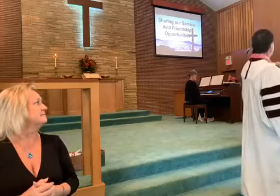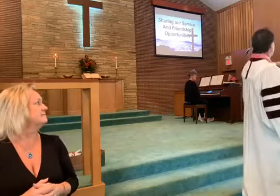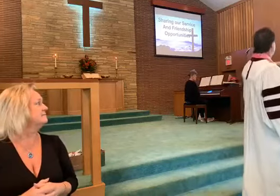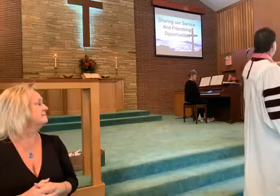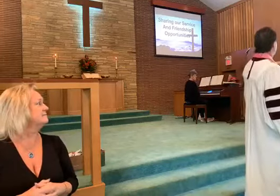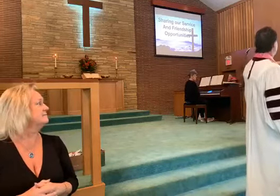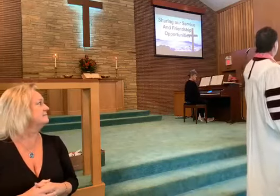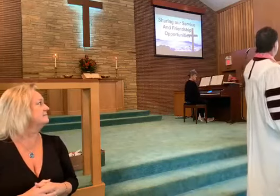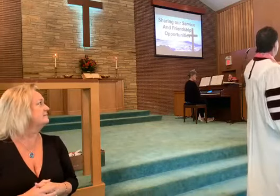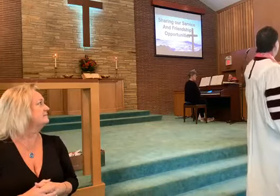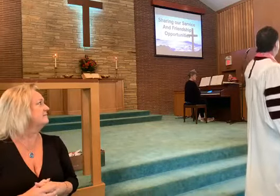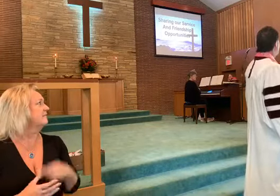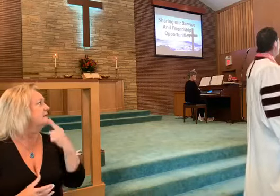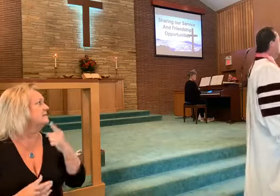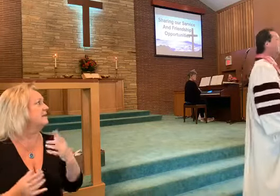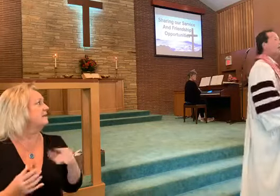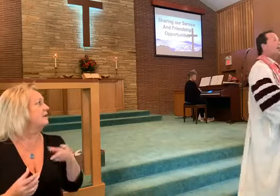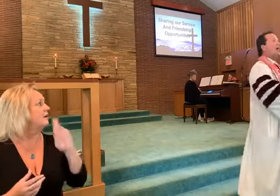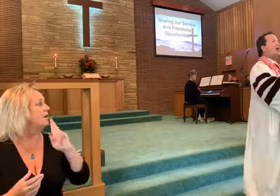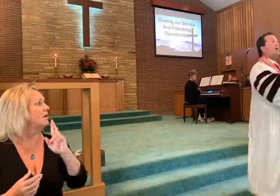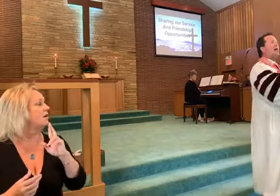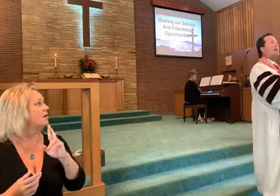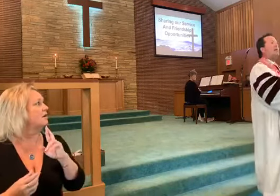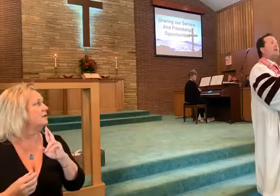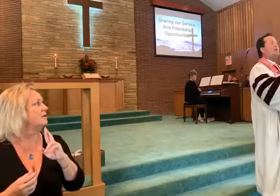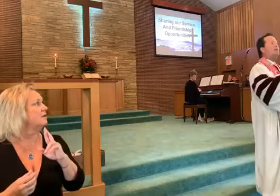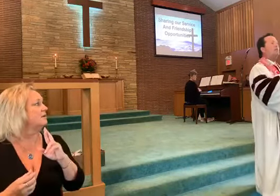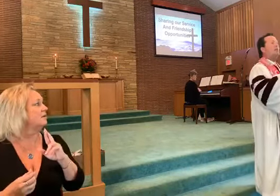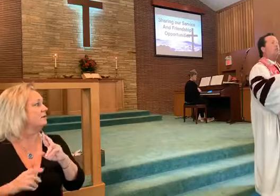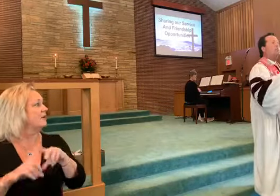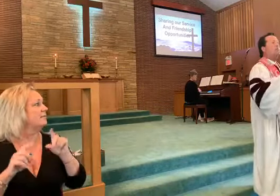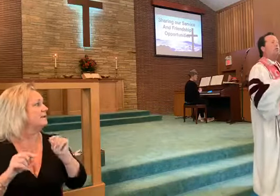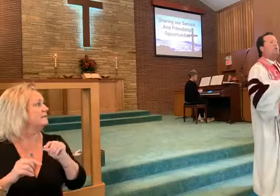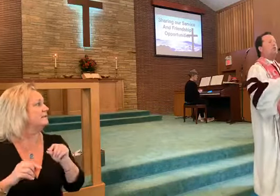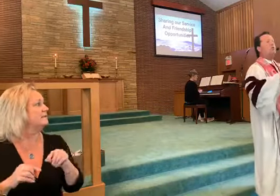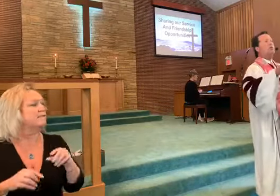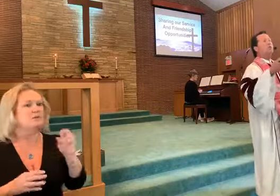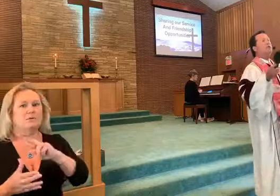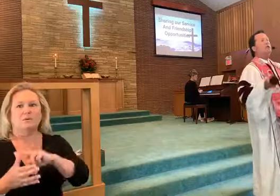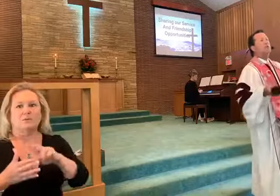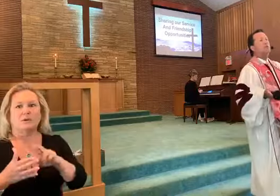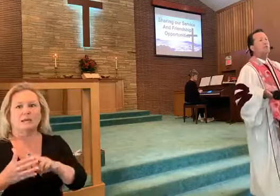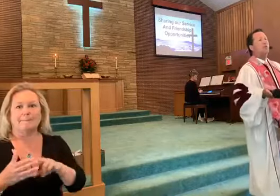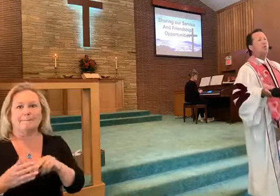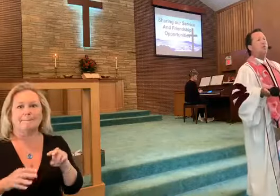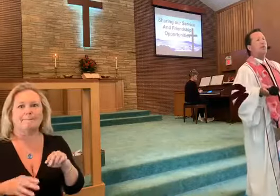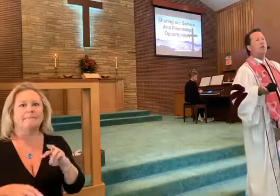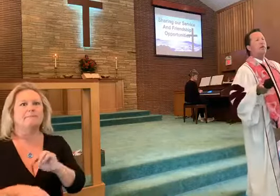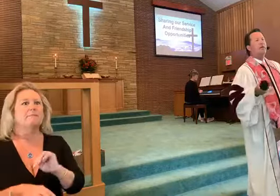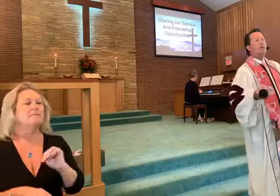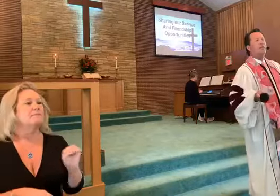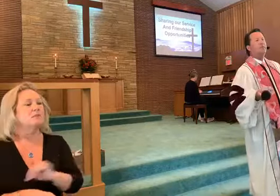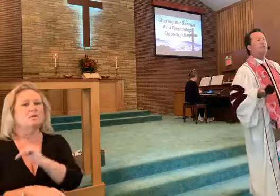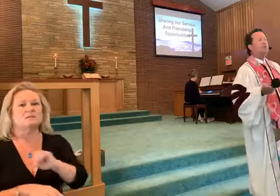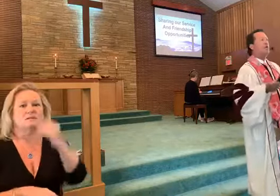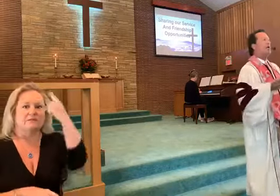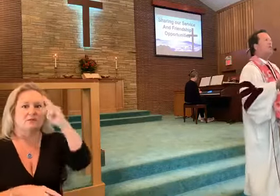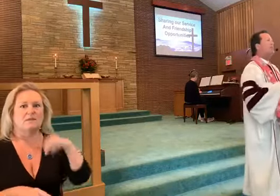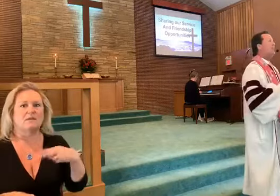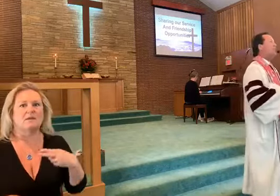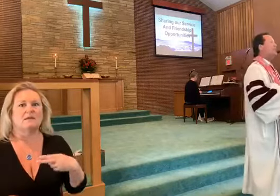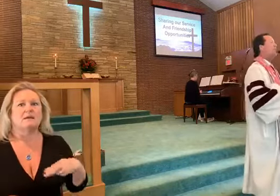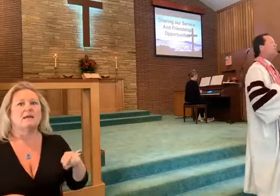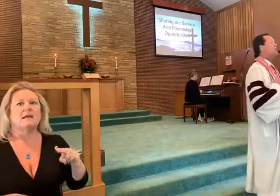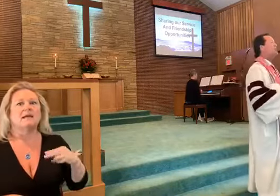I'm going to steal your thunder and say there are copies. If you read music or want to see the music for the hymns,